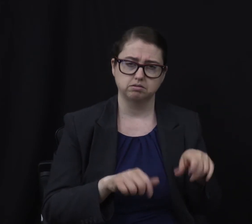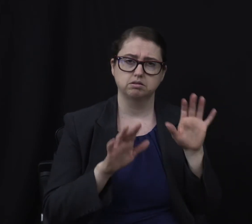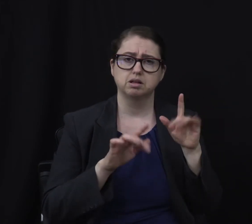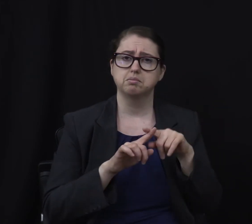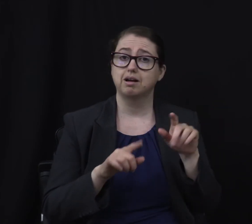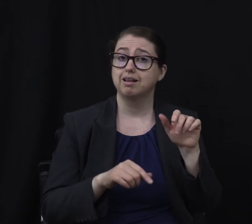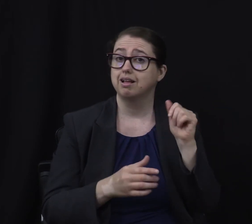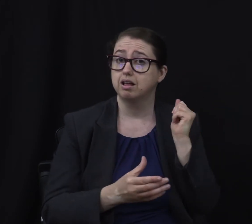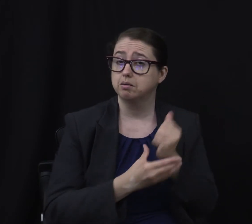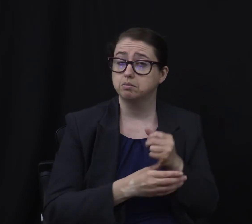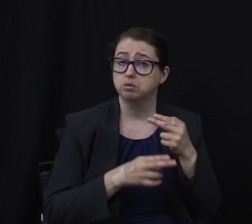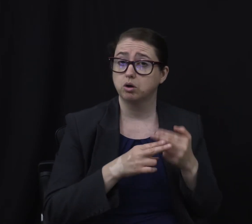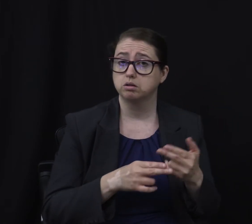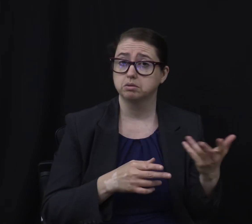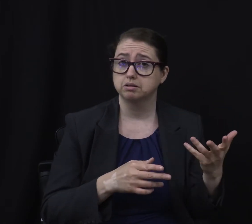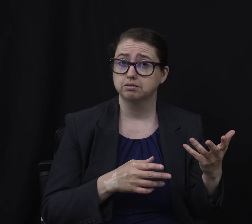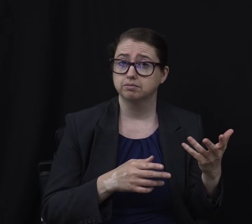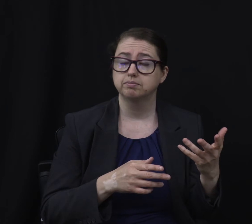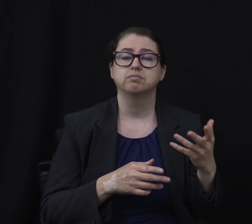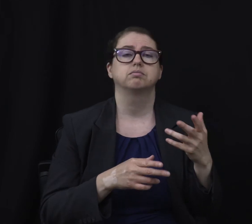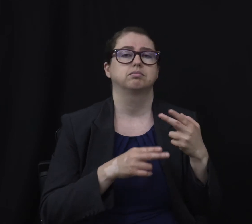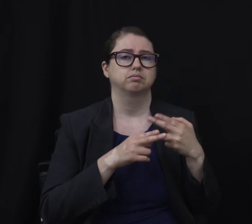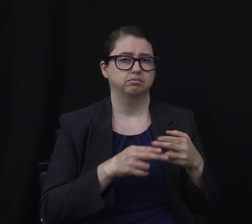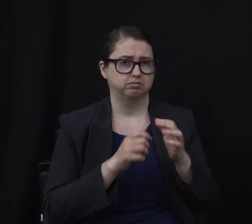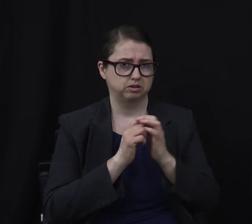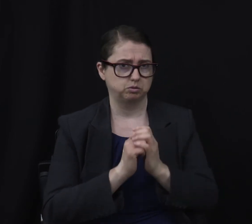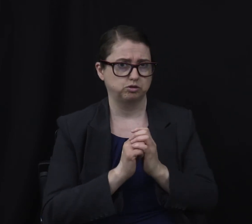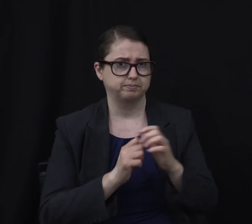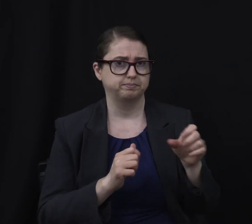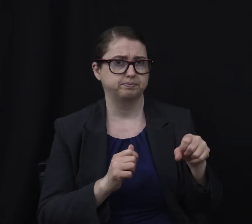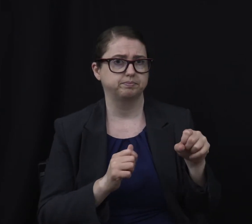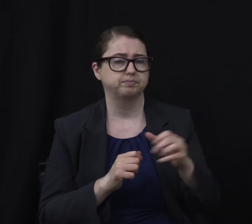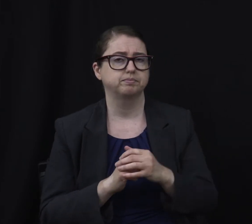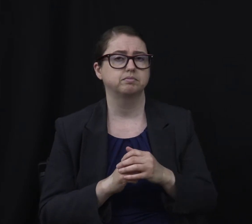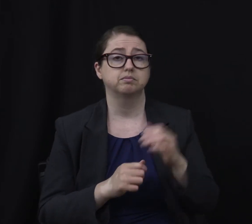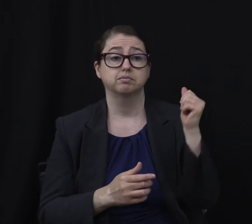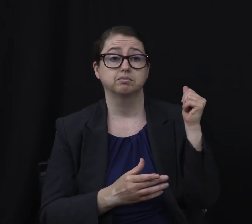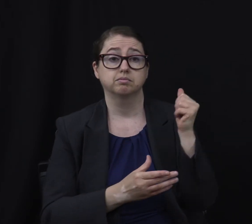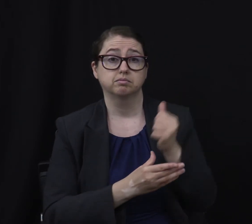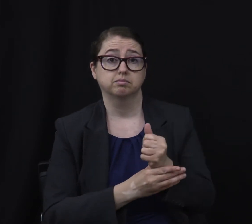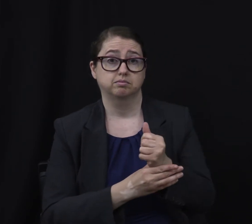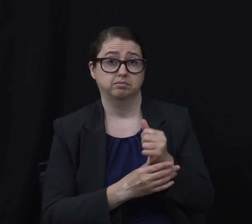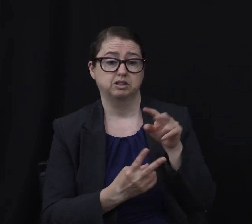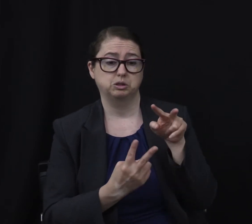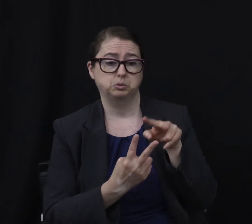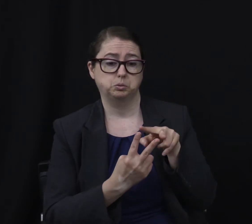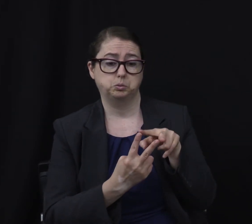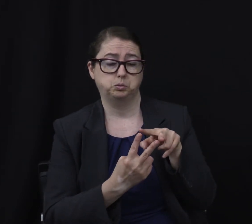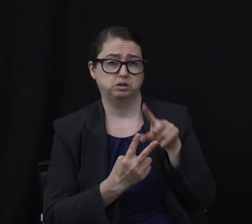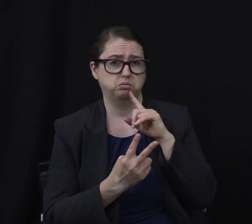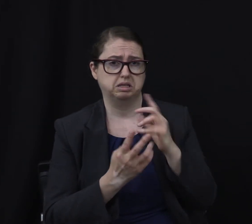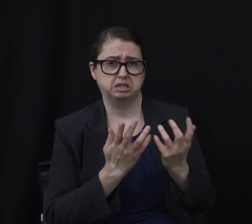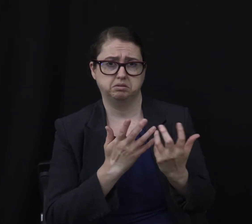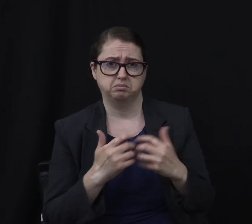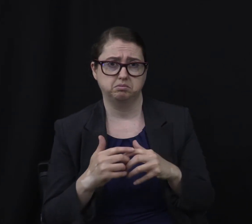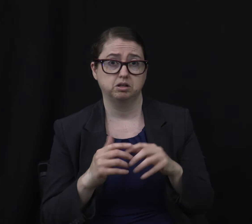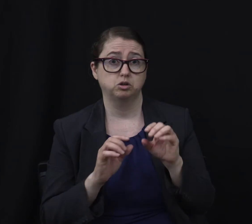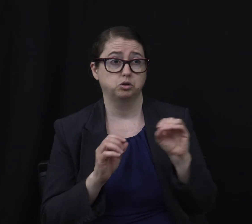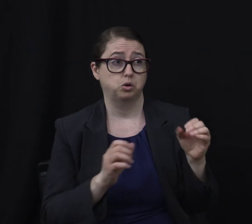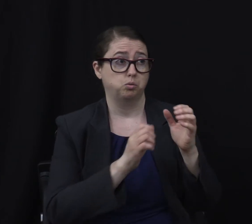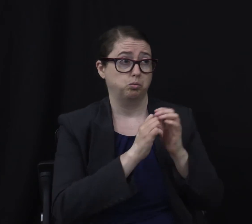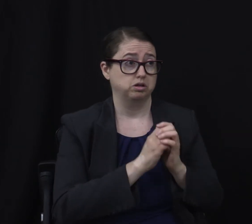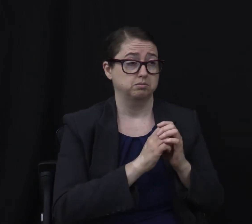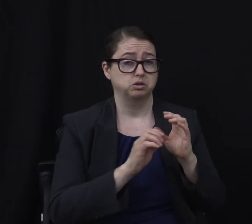that? He calls it worship. Because for Abraham, the two are synonymous. There is no worship where there is no sacrifice. Are you